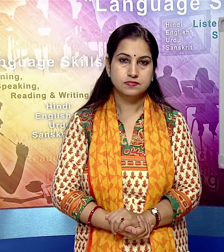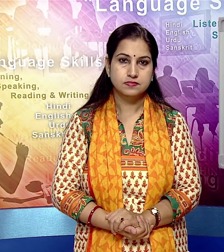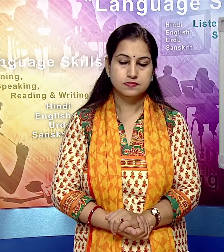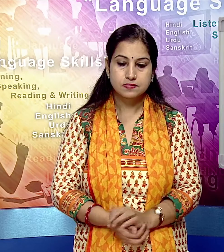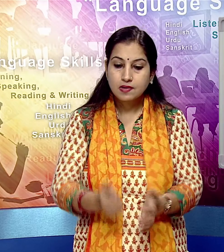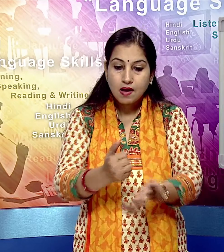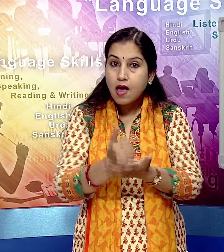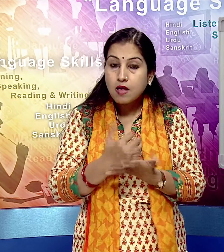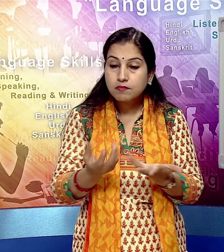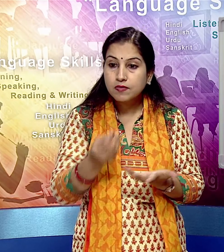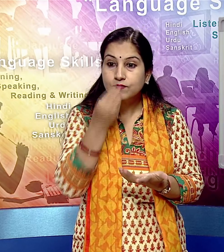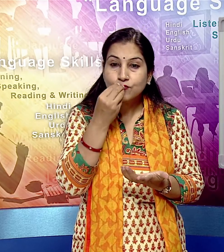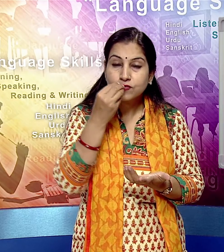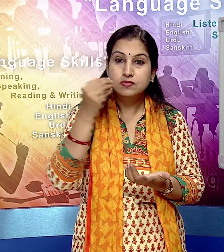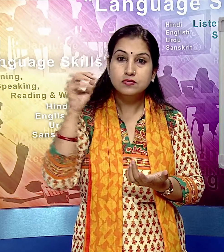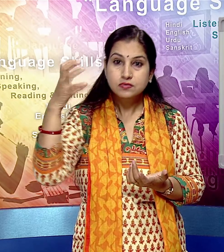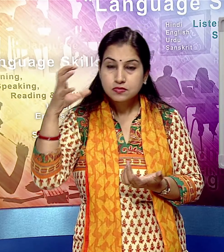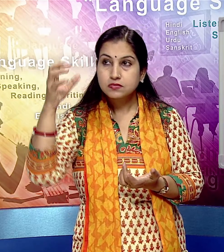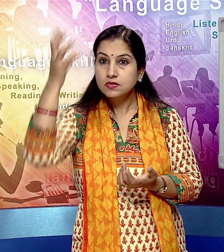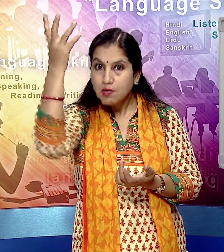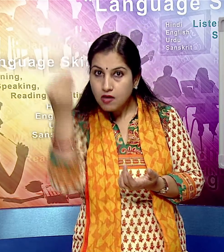assist in meal planning,